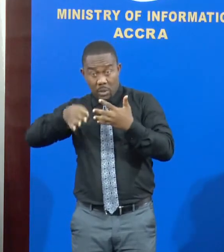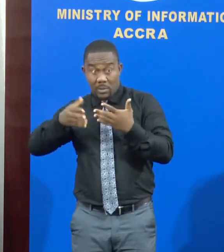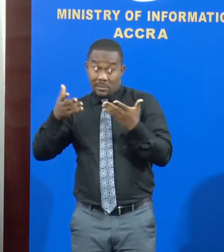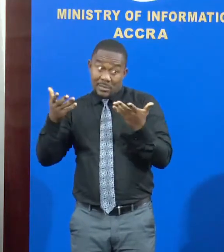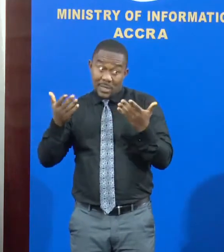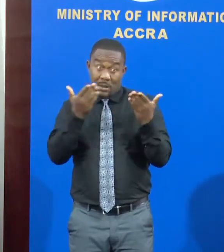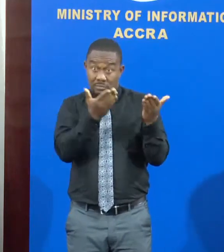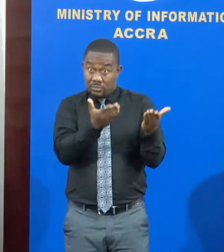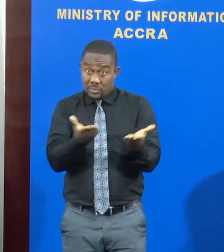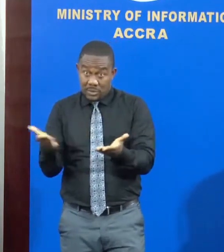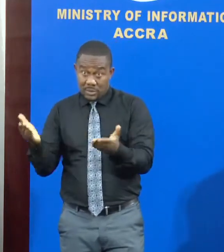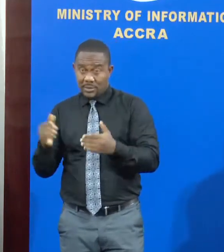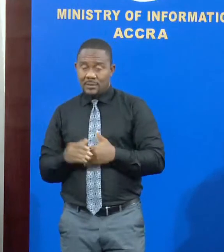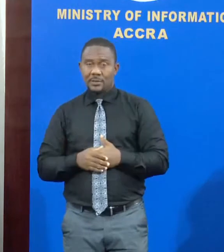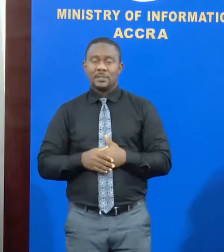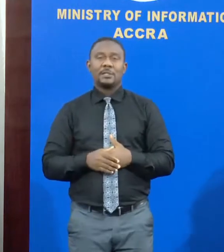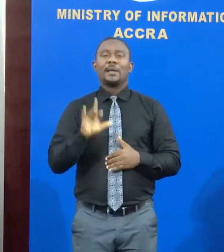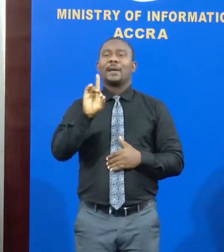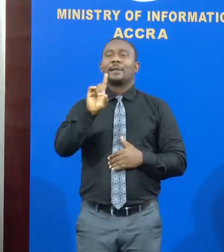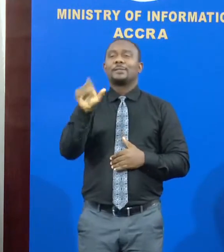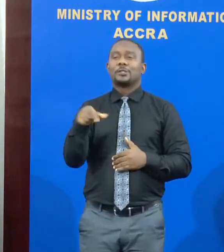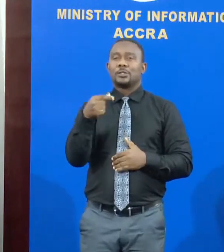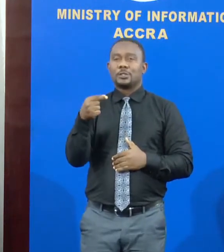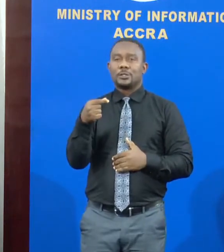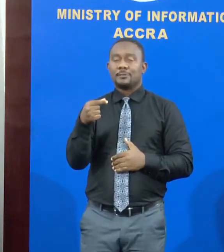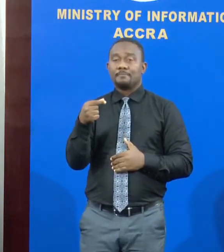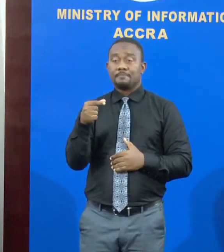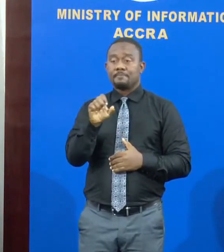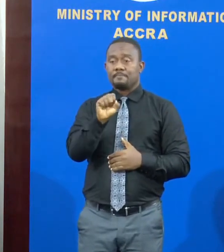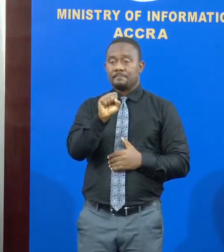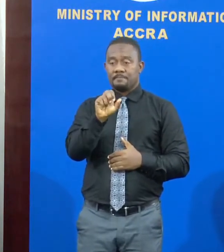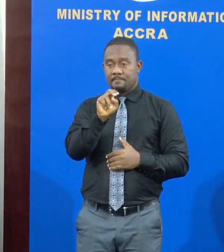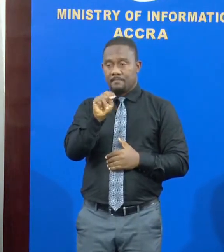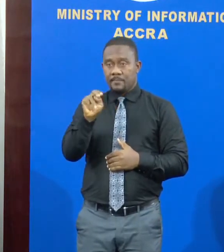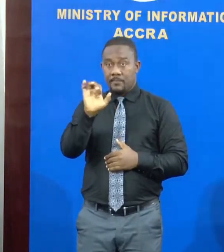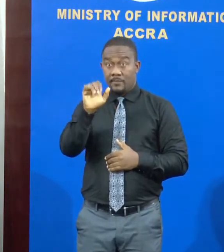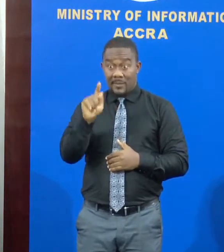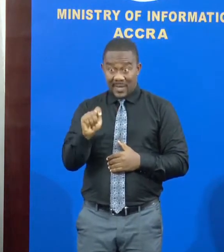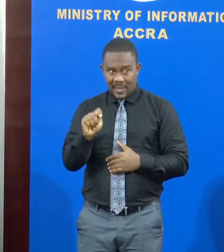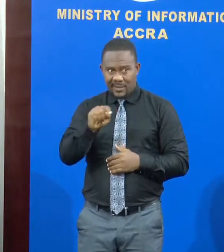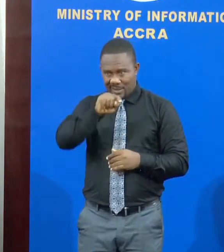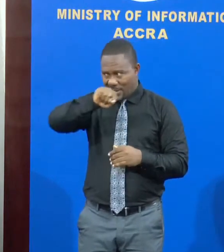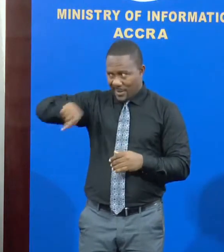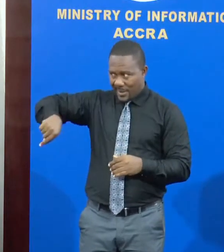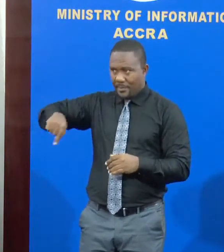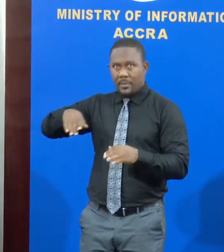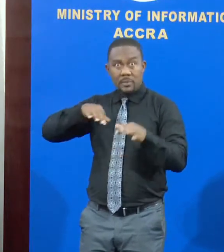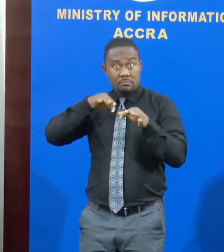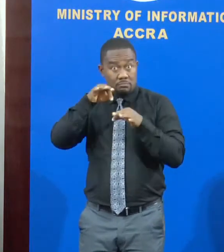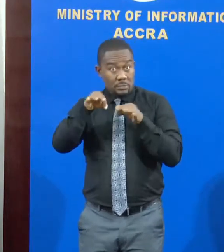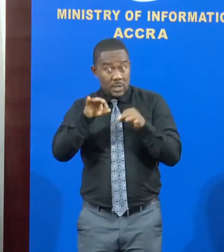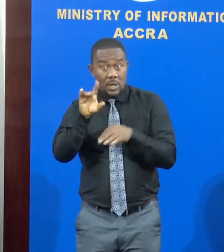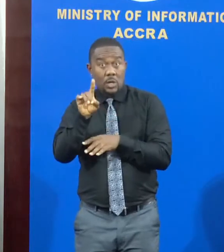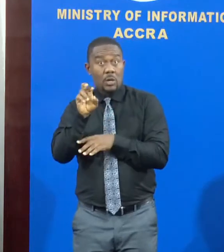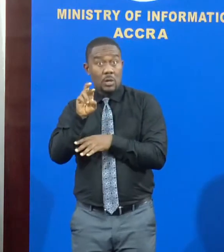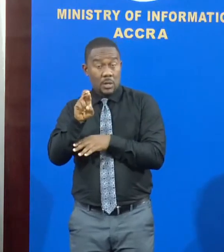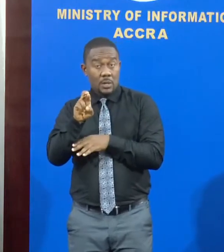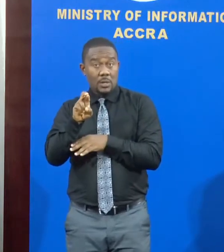I would like to call on the Director General of the Social Security and National Insurance Trust, Dr.